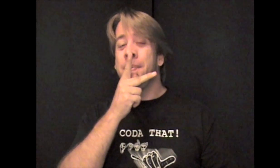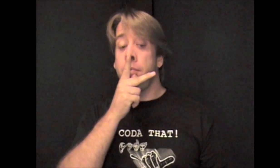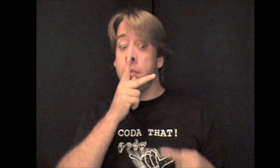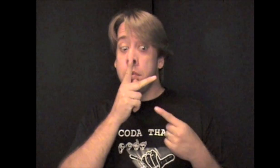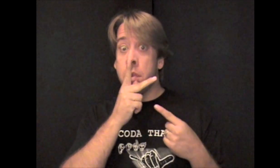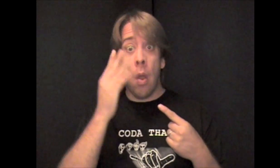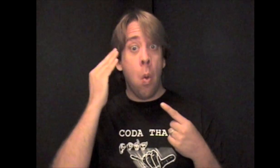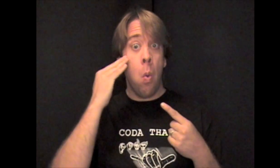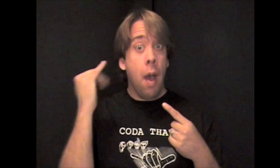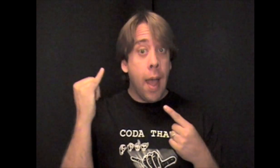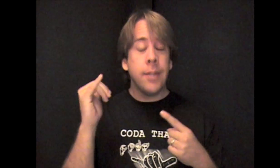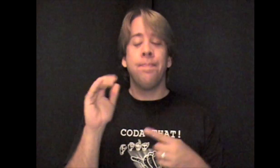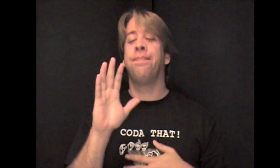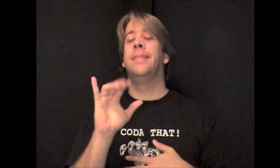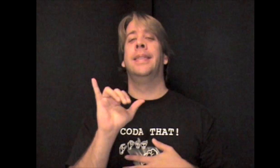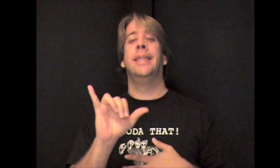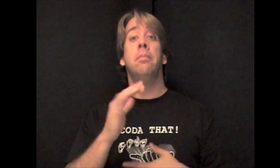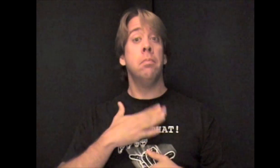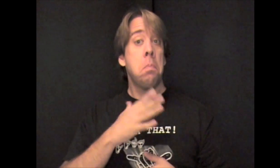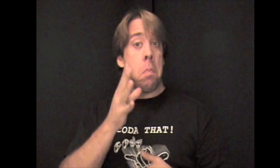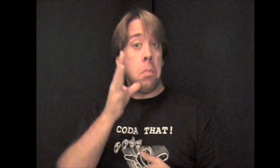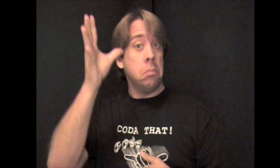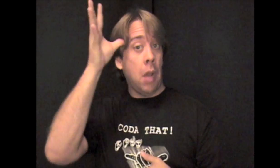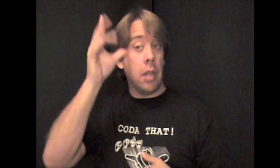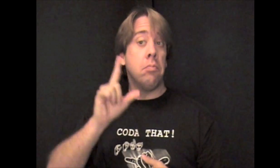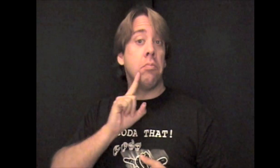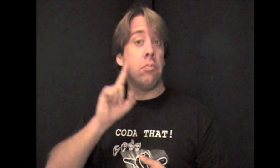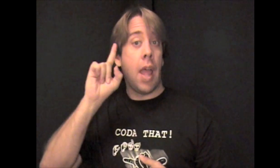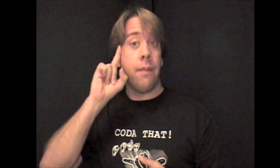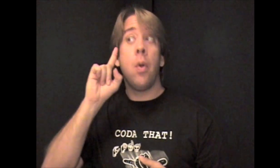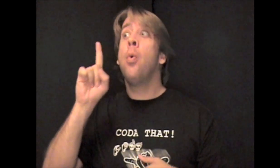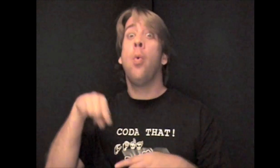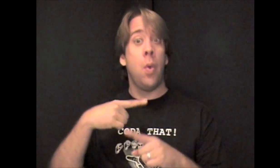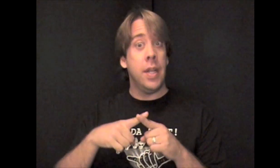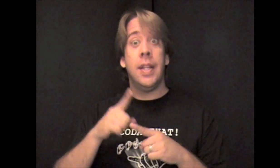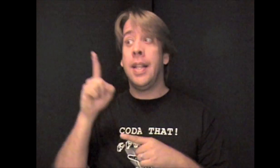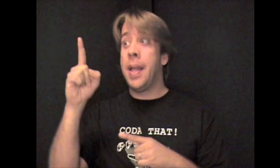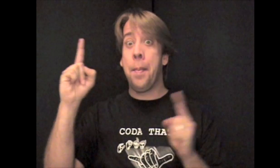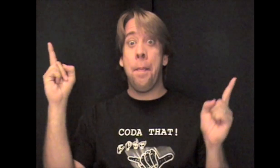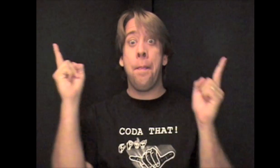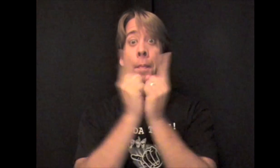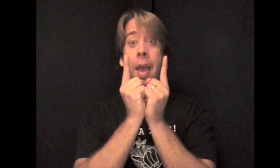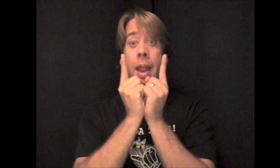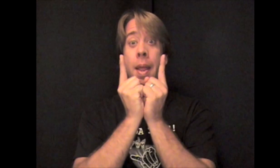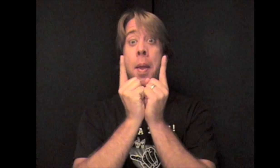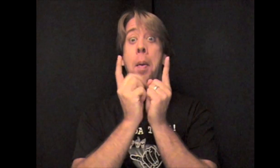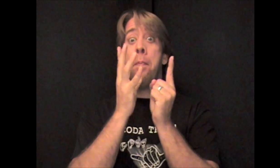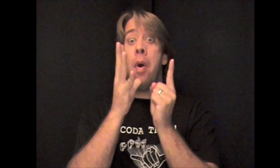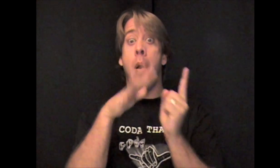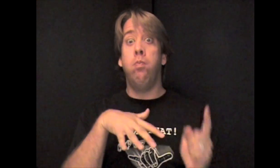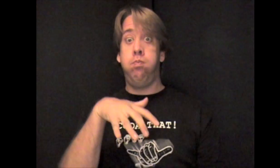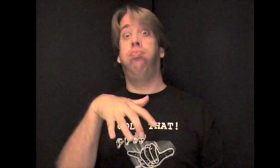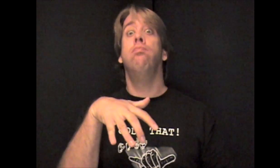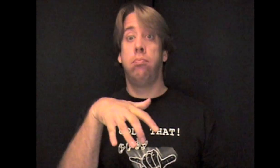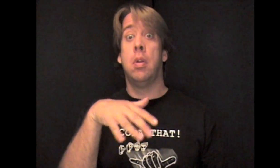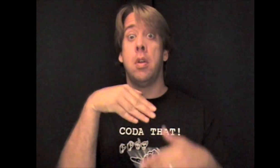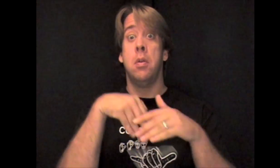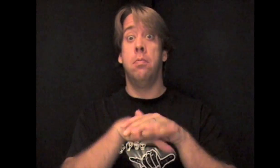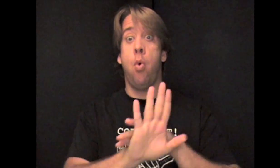and this is my sign name, Keanachin. My sign name came from my parents, who after meeting, my mom